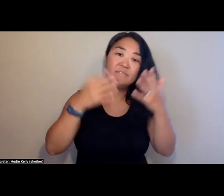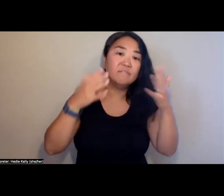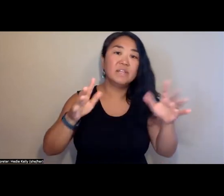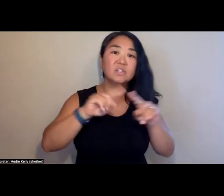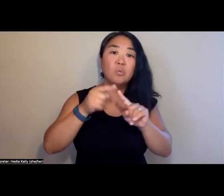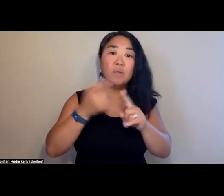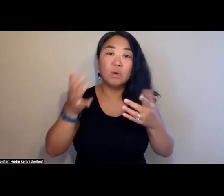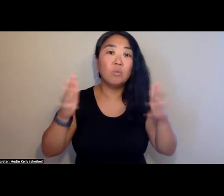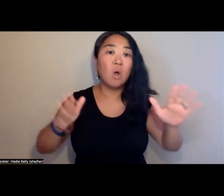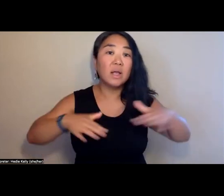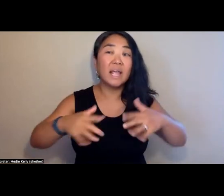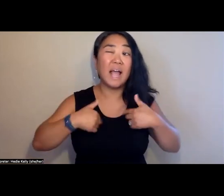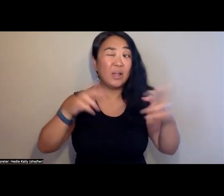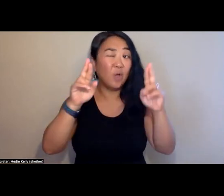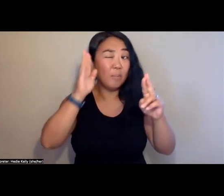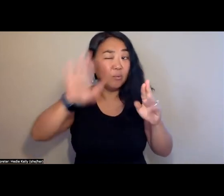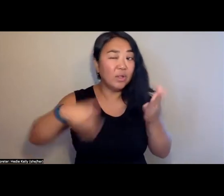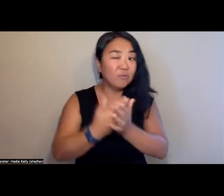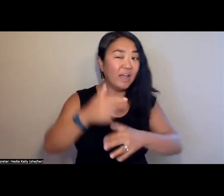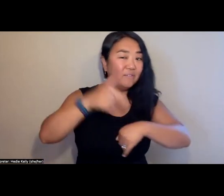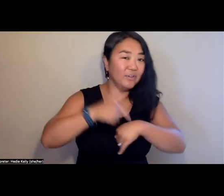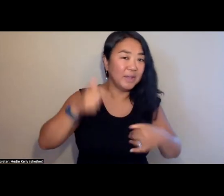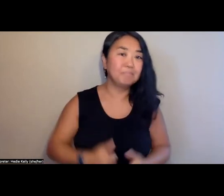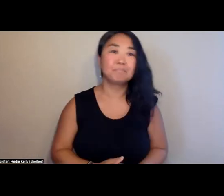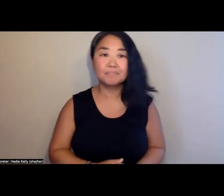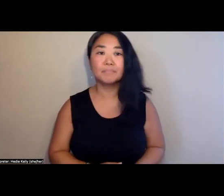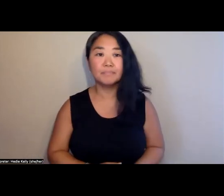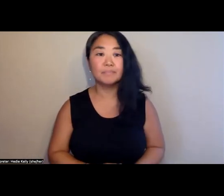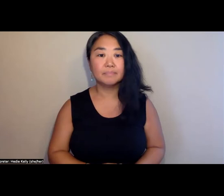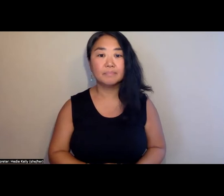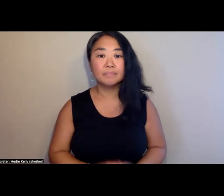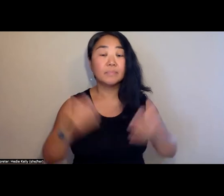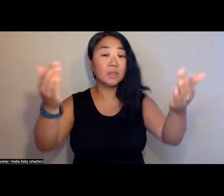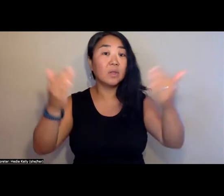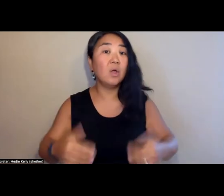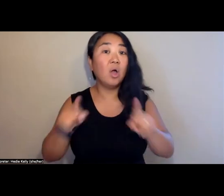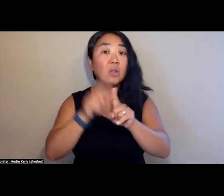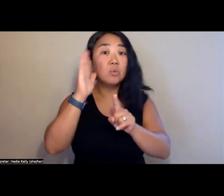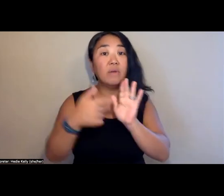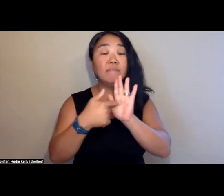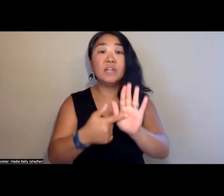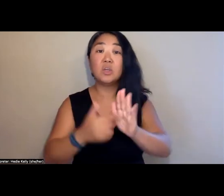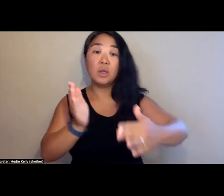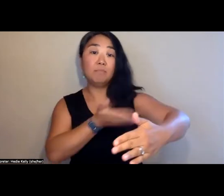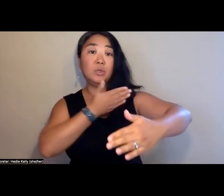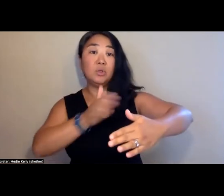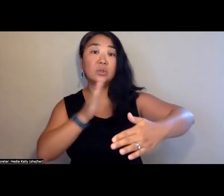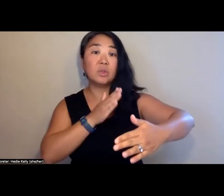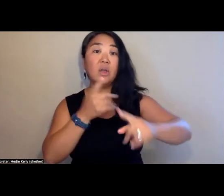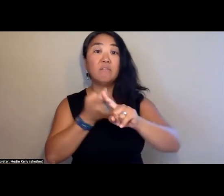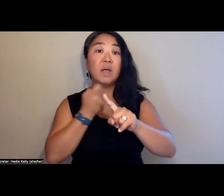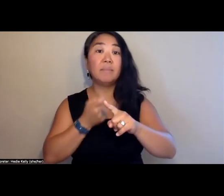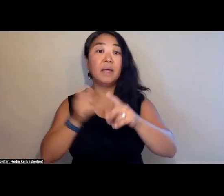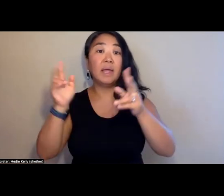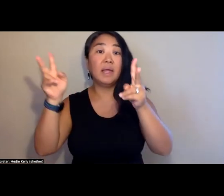on time. And then on, oh, that will also feature a musical component by a pared down version